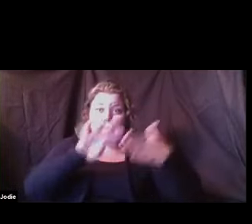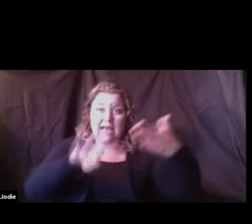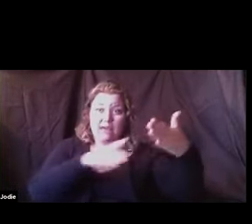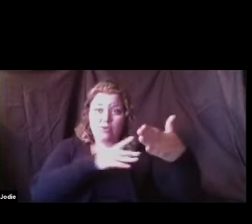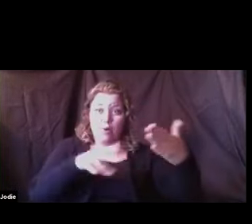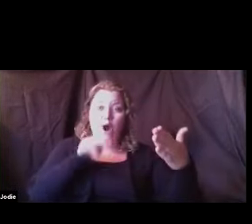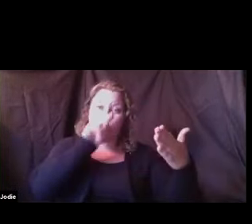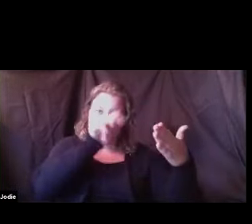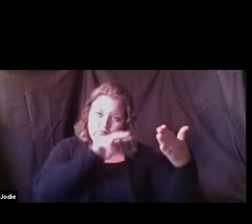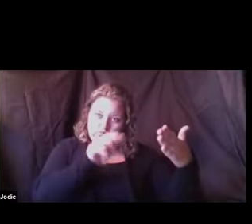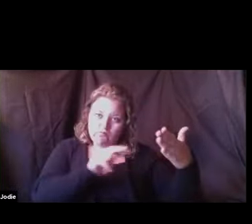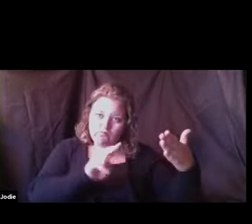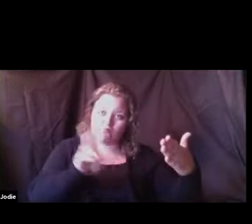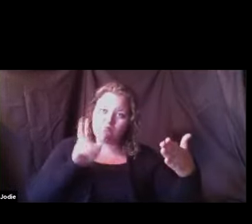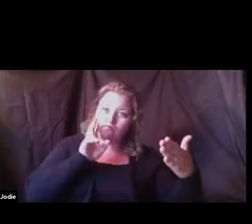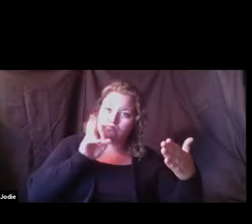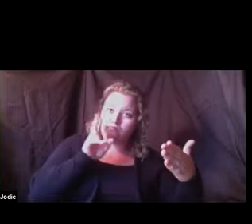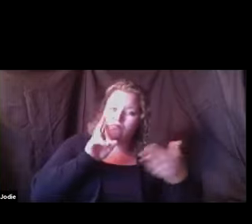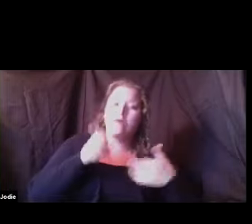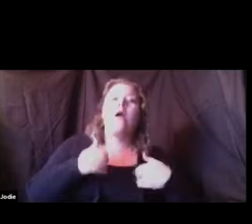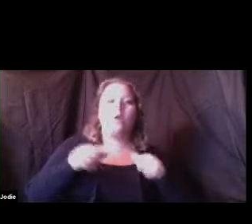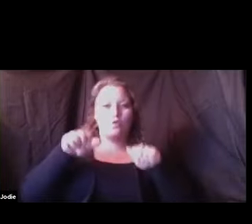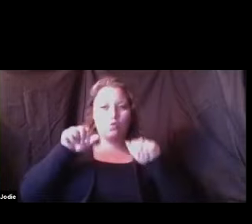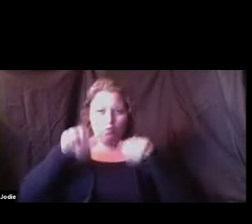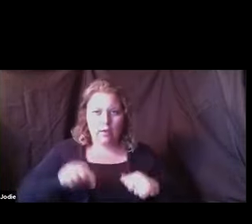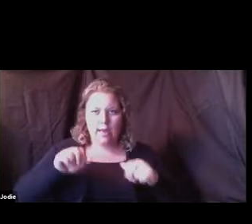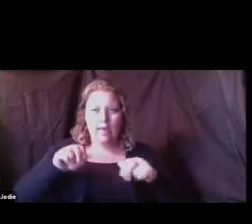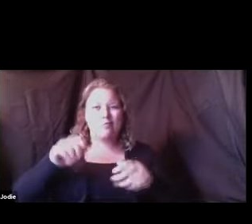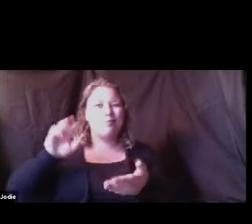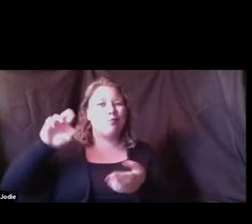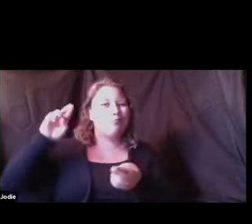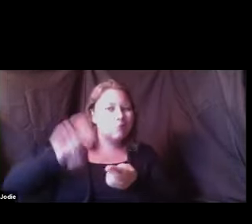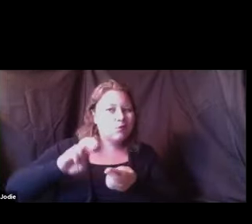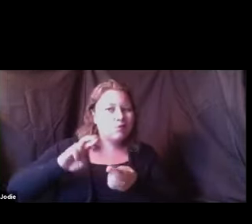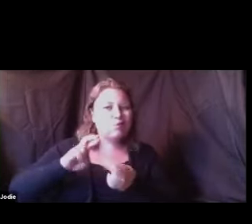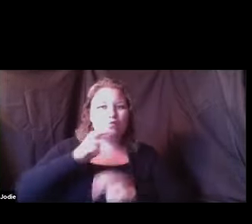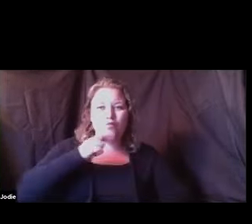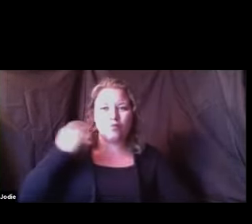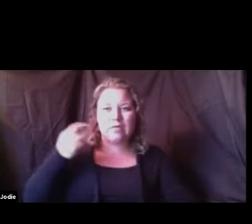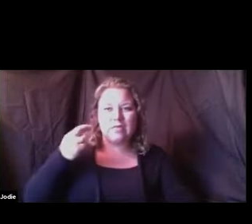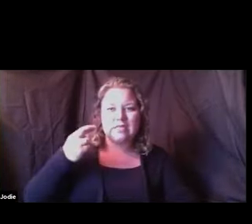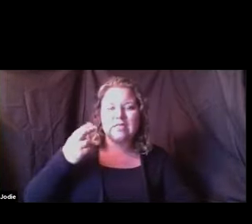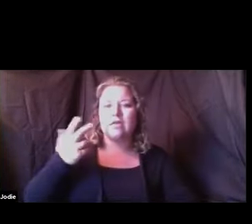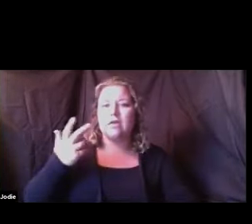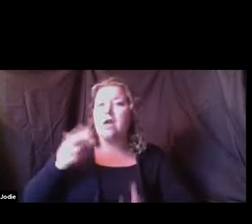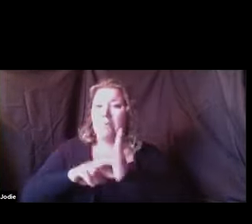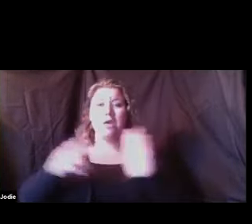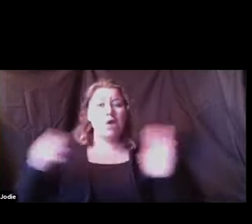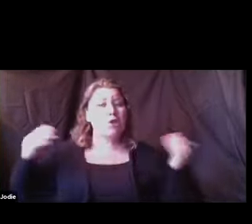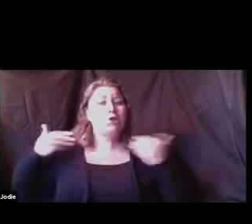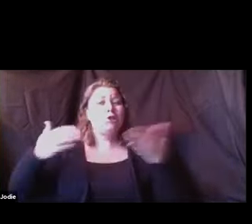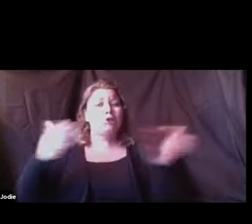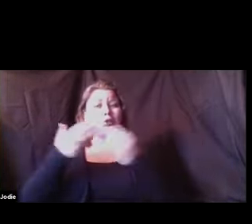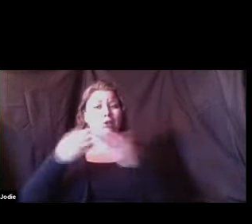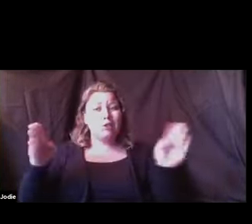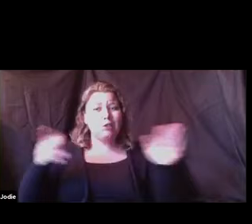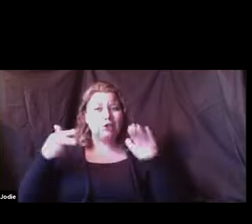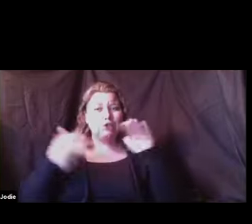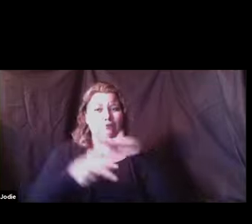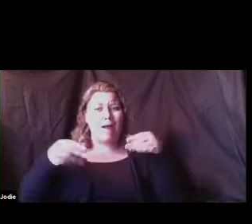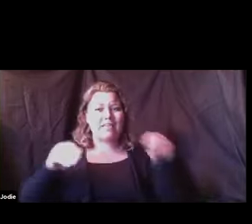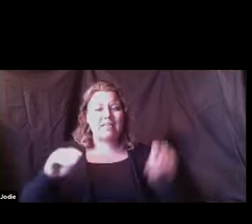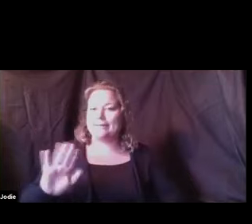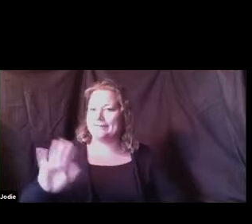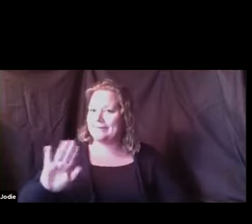I think there are ways to reduce that risk. Does that mean, we go gung-ho with garage sales? Probably not. But